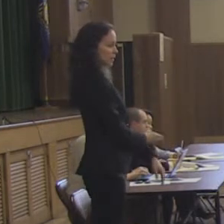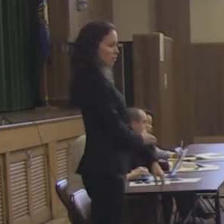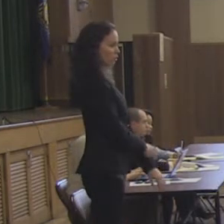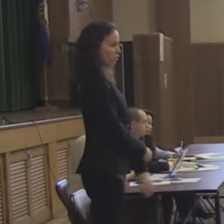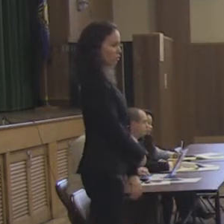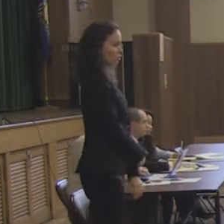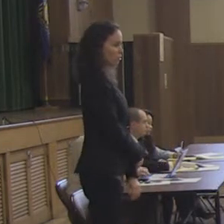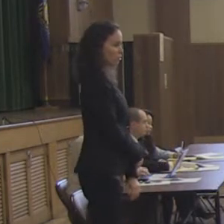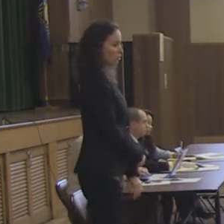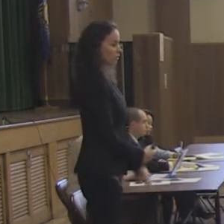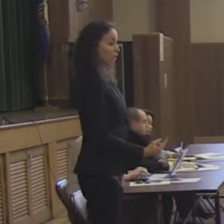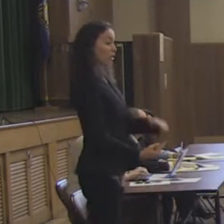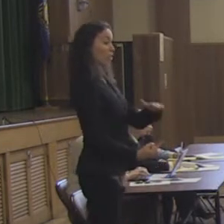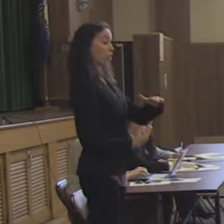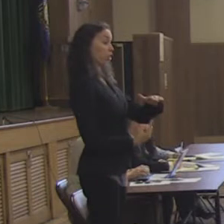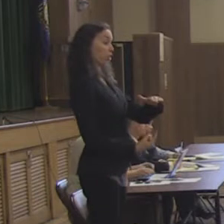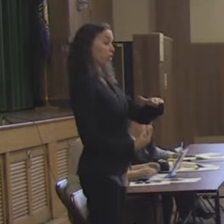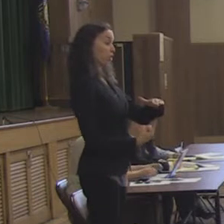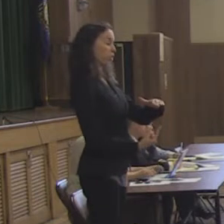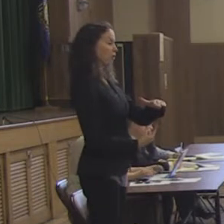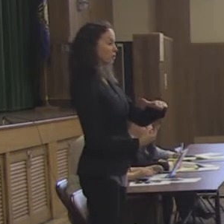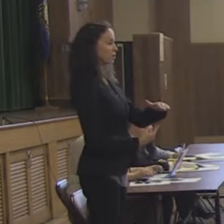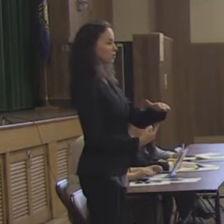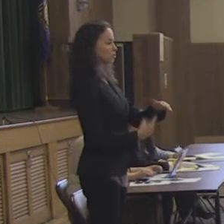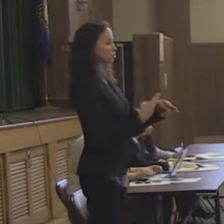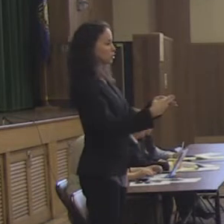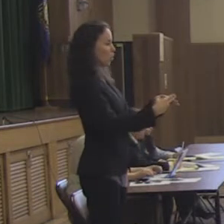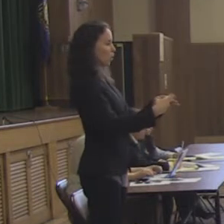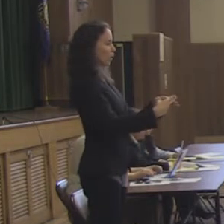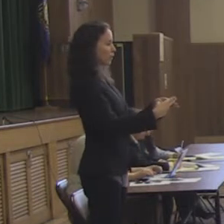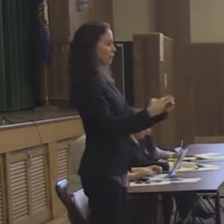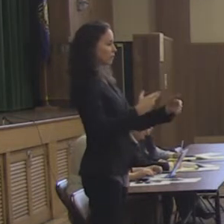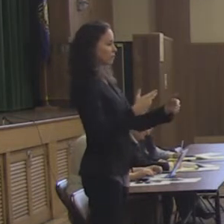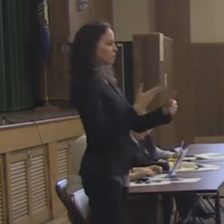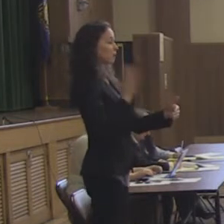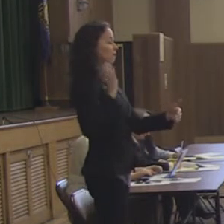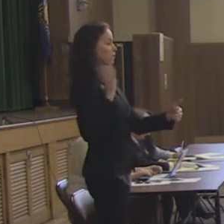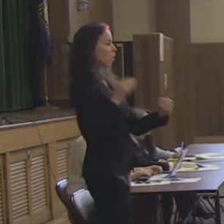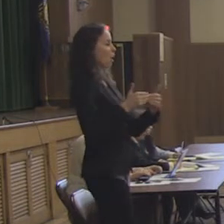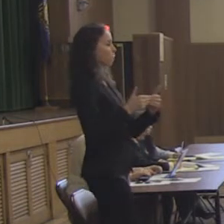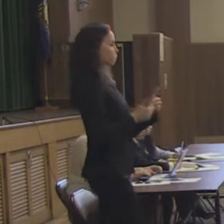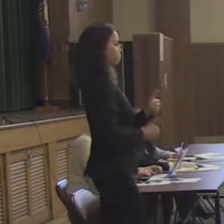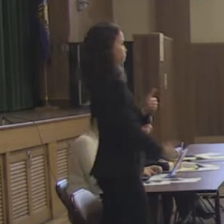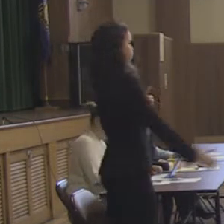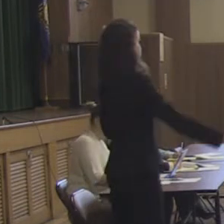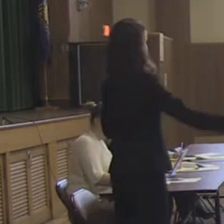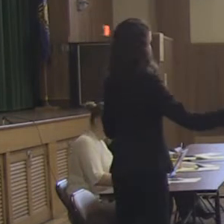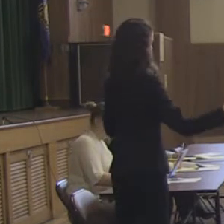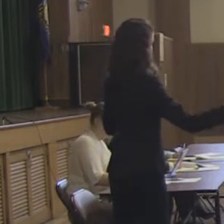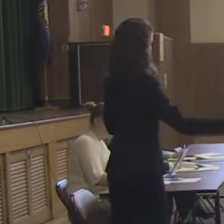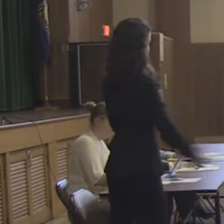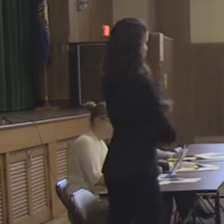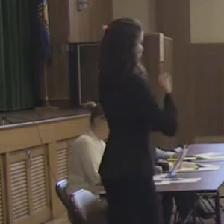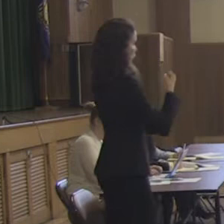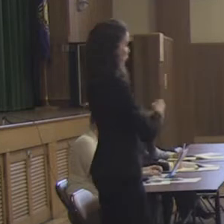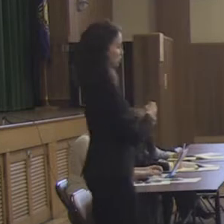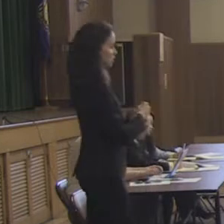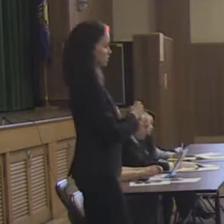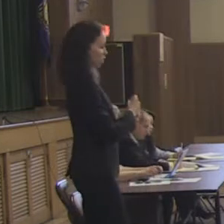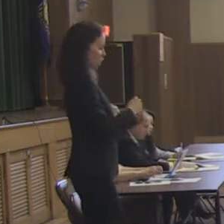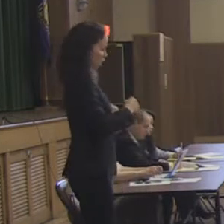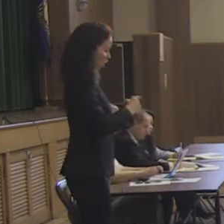the length of solitary confinement from years and